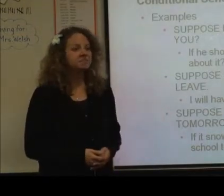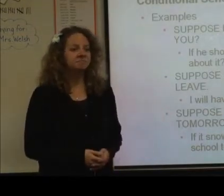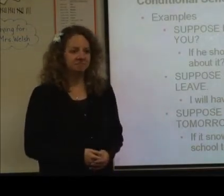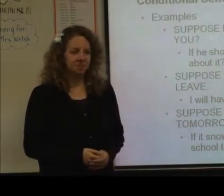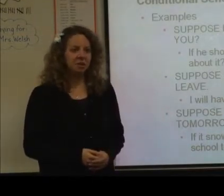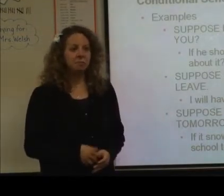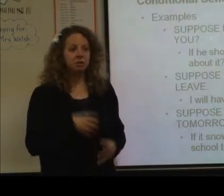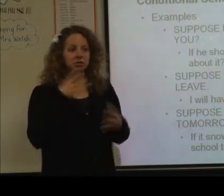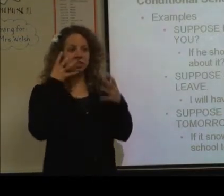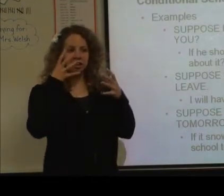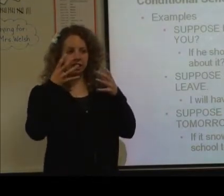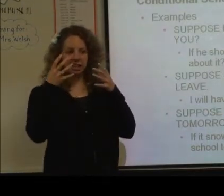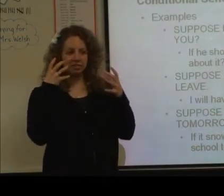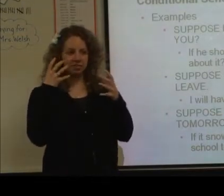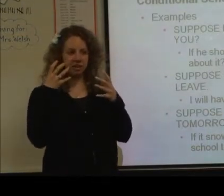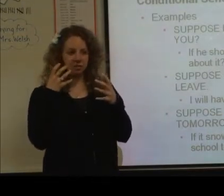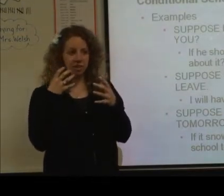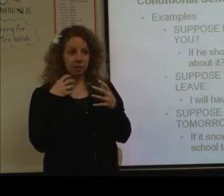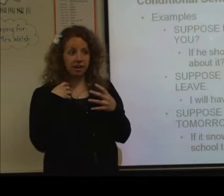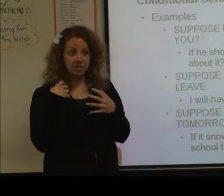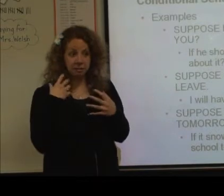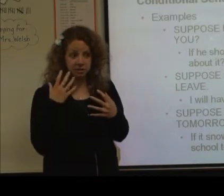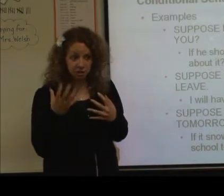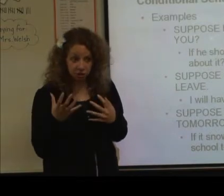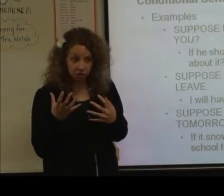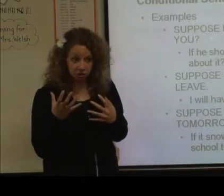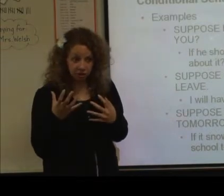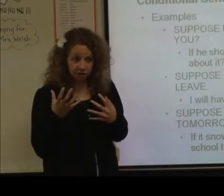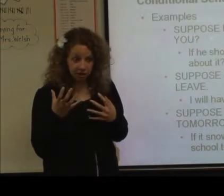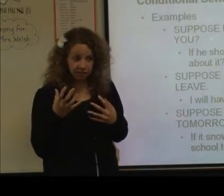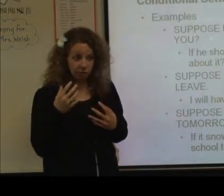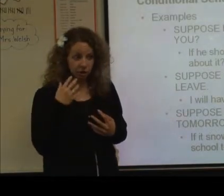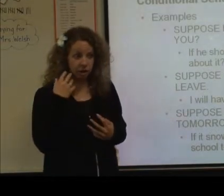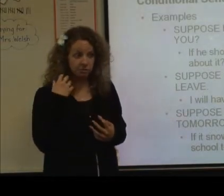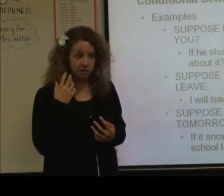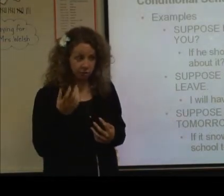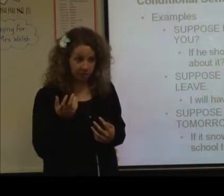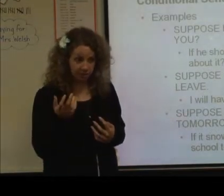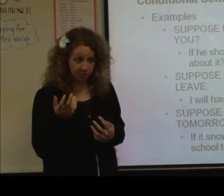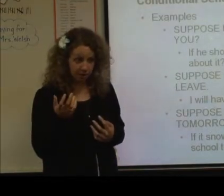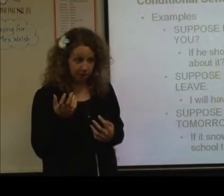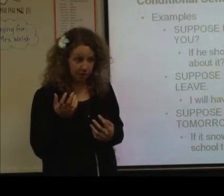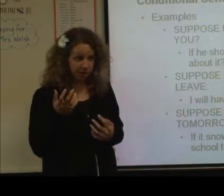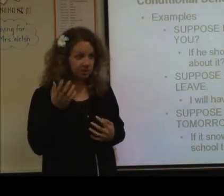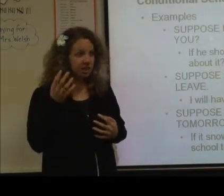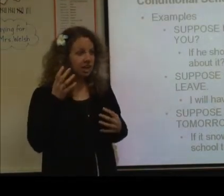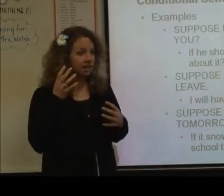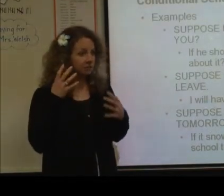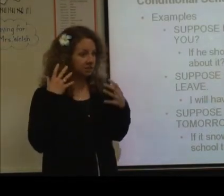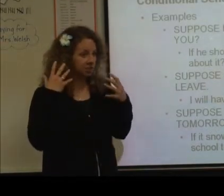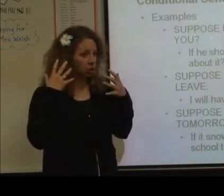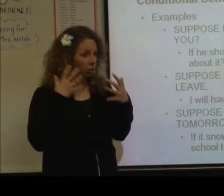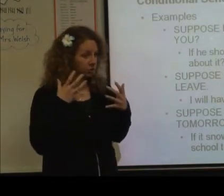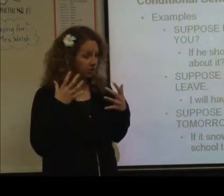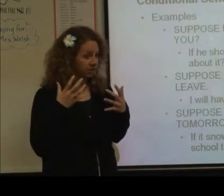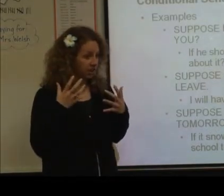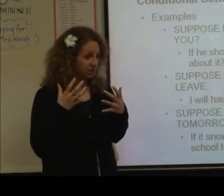is. But you still, like, even if I do it that way, then I'm still leaning forward, I'm still raising my eyebrows, and I'm still holding the last